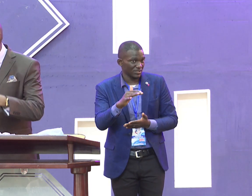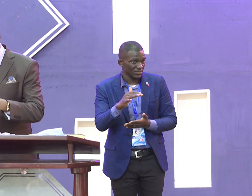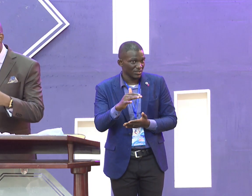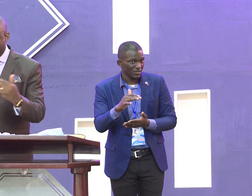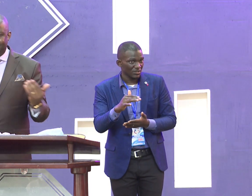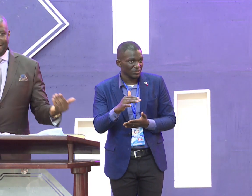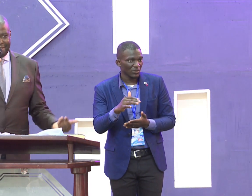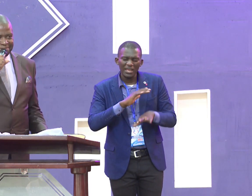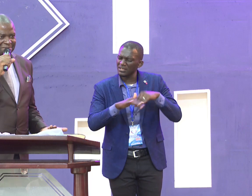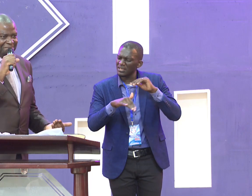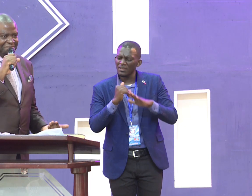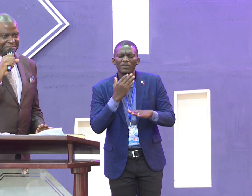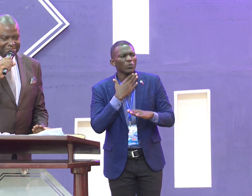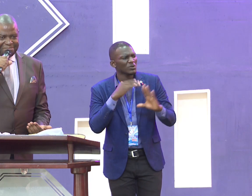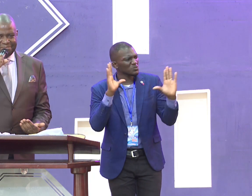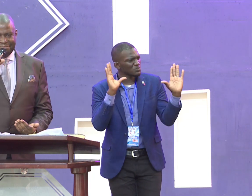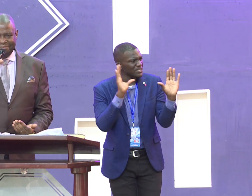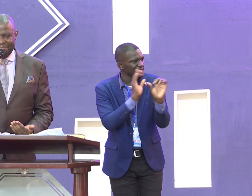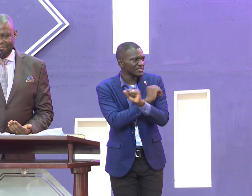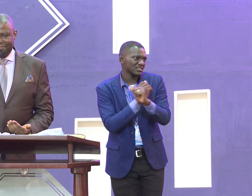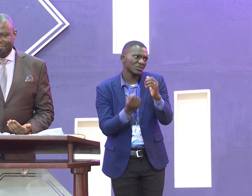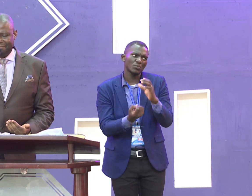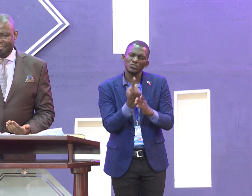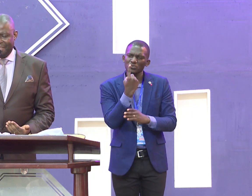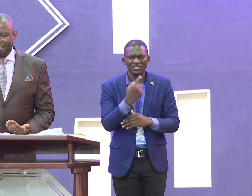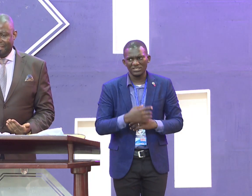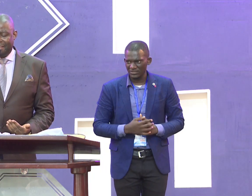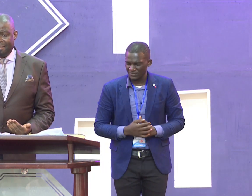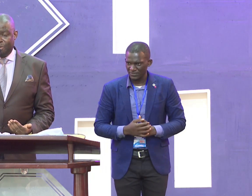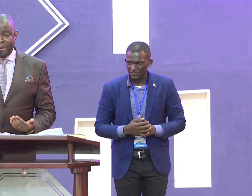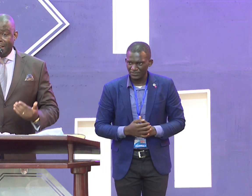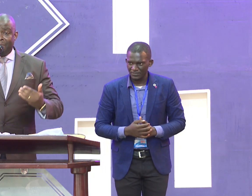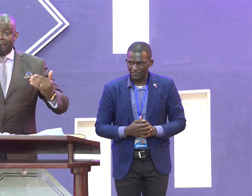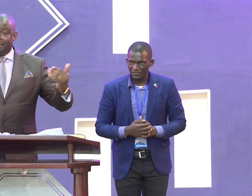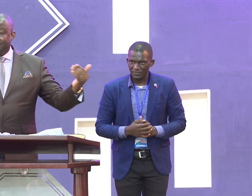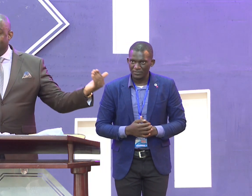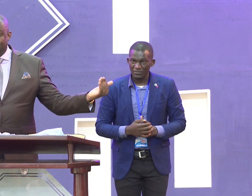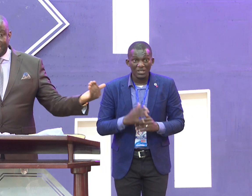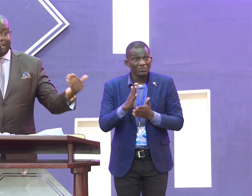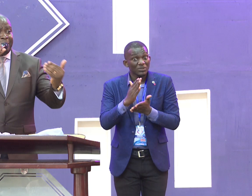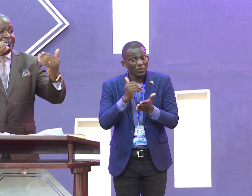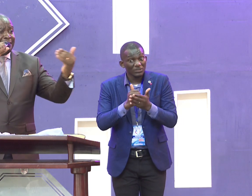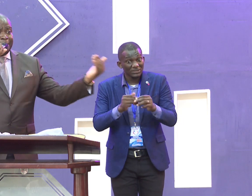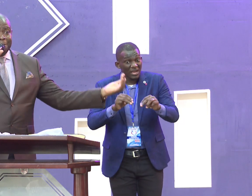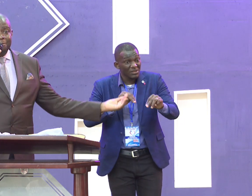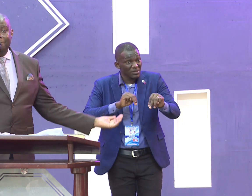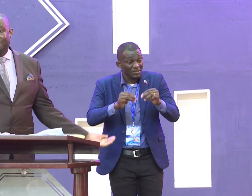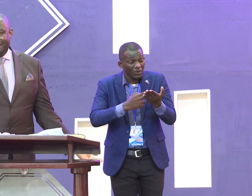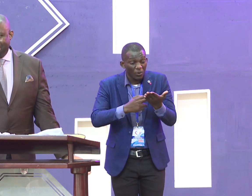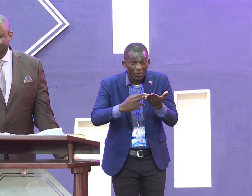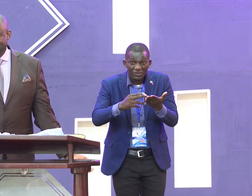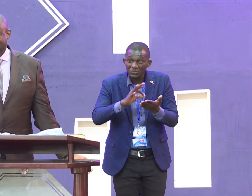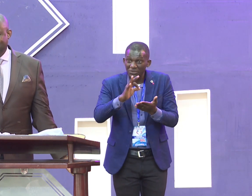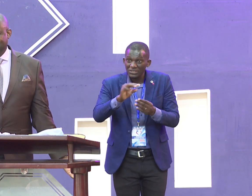I don't want the opportunity to pass by me each time it avails itself. Managing resources, I'm managing